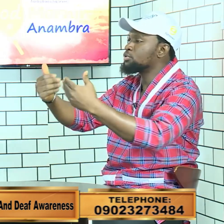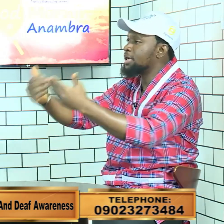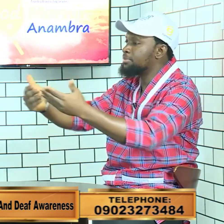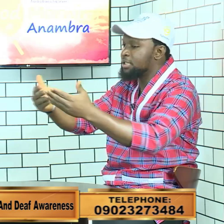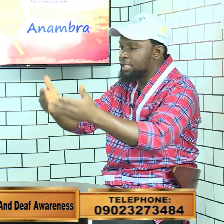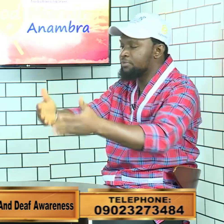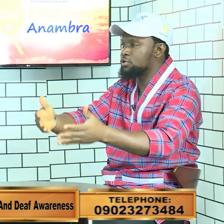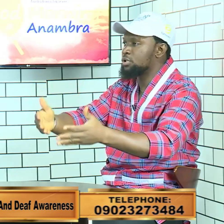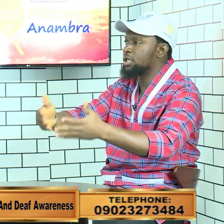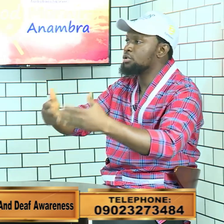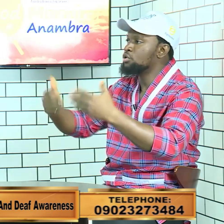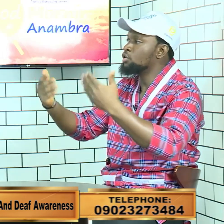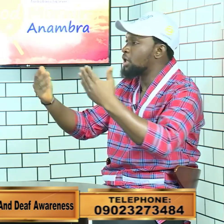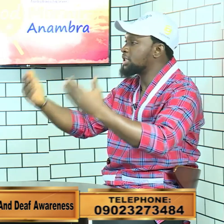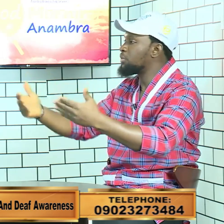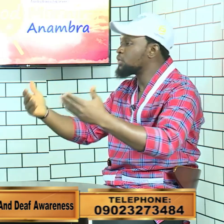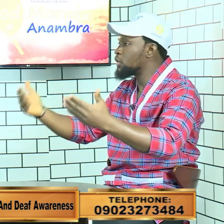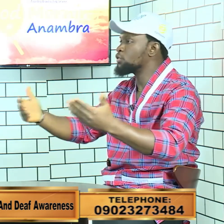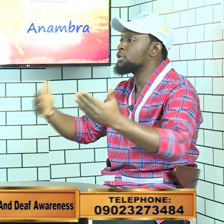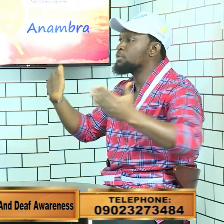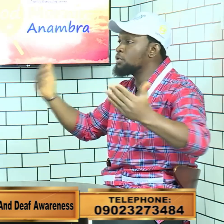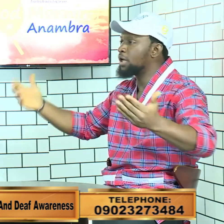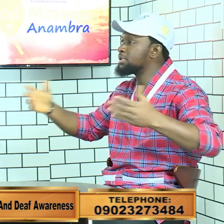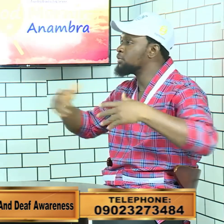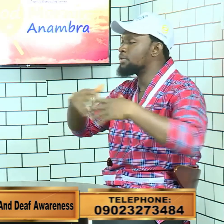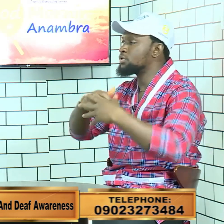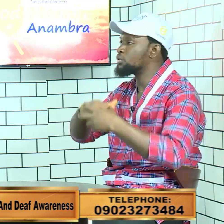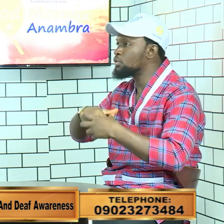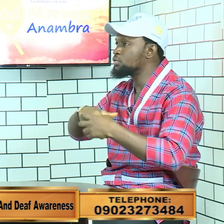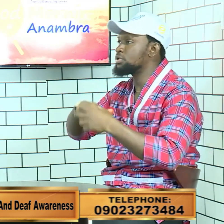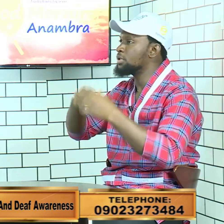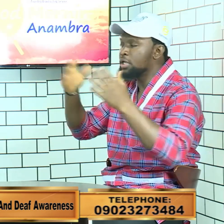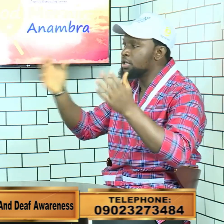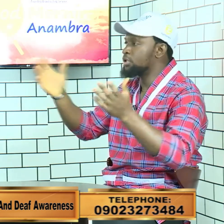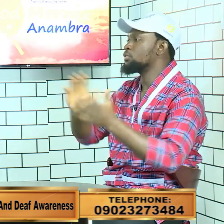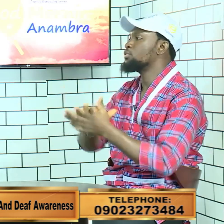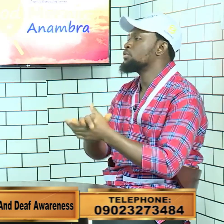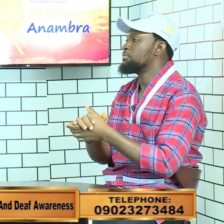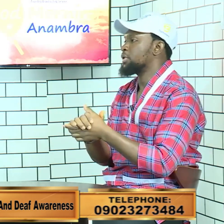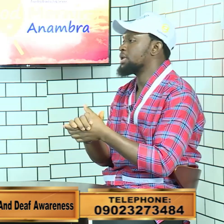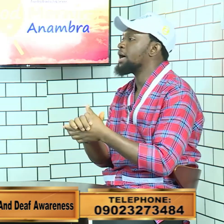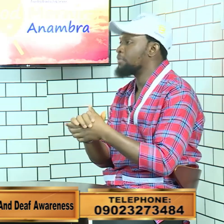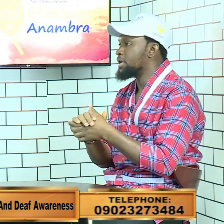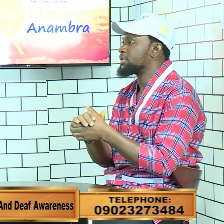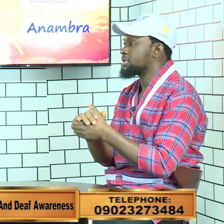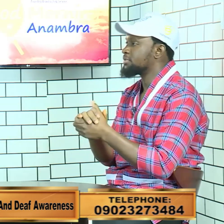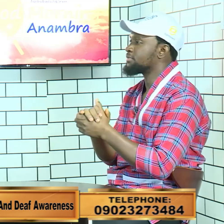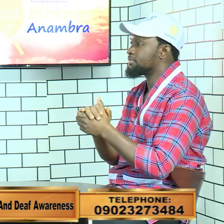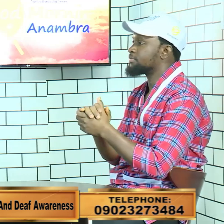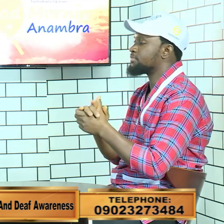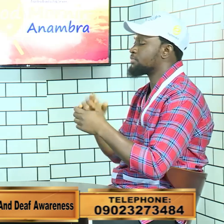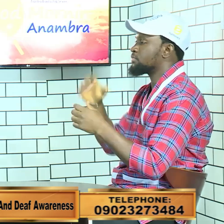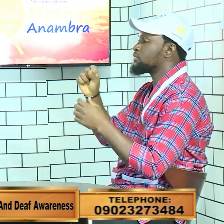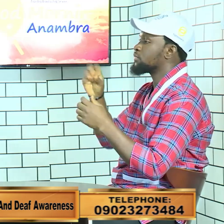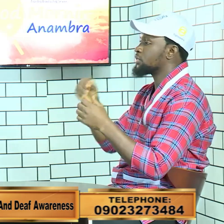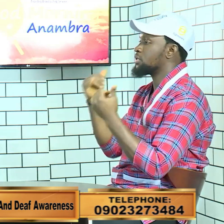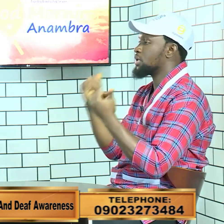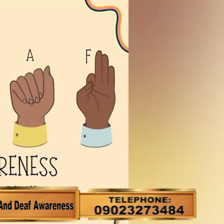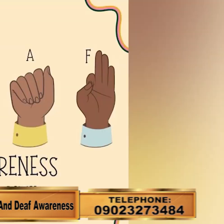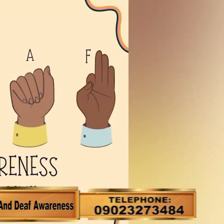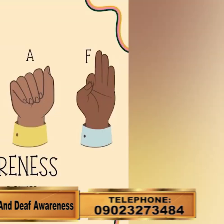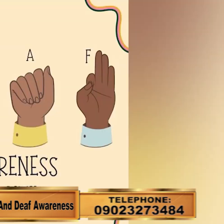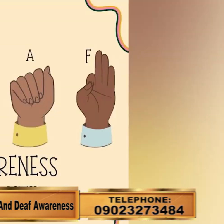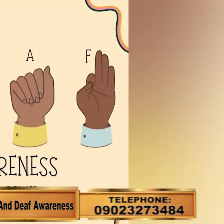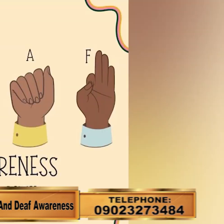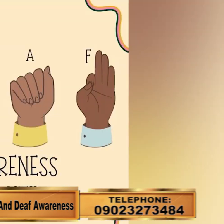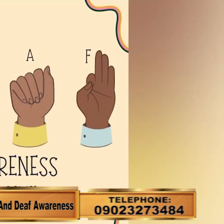to help the deaf children to understand what's going on. So they're doing that in most of the schools to create that awareness. Okay. We've talked about